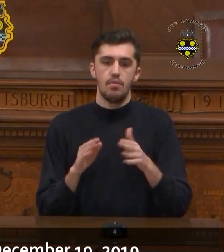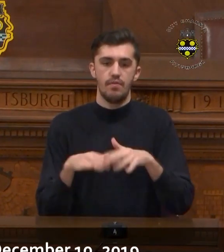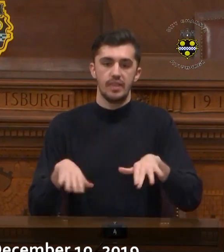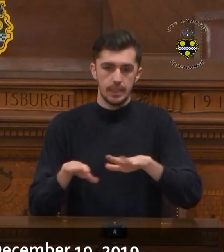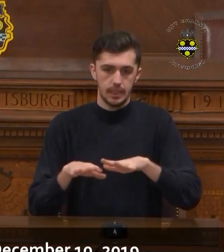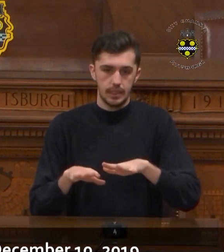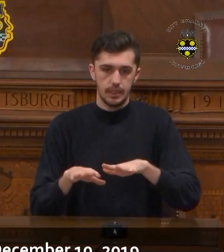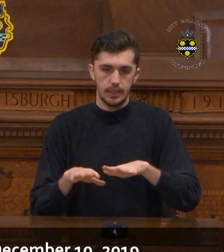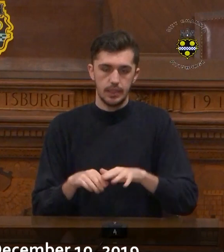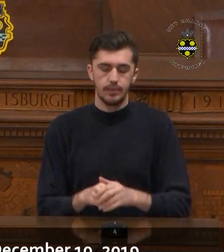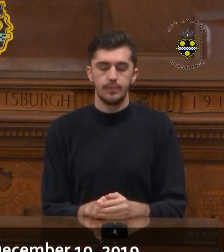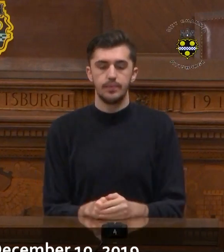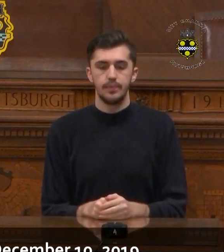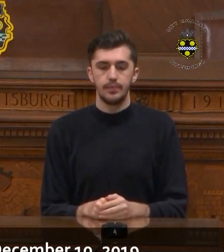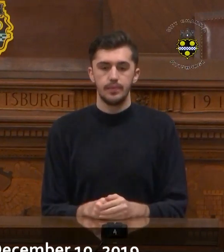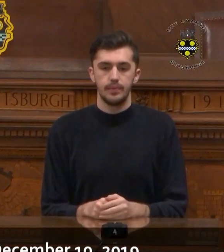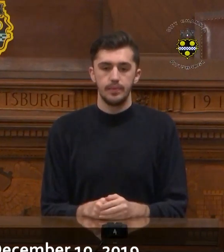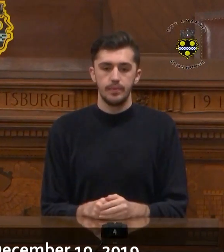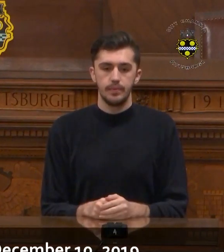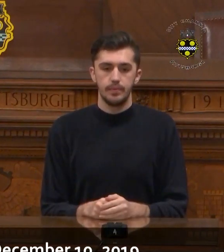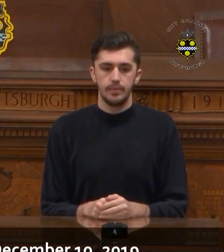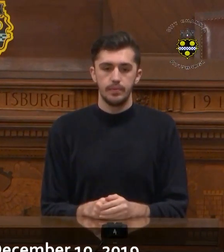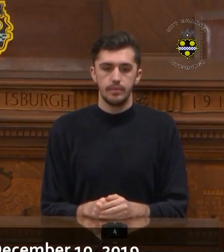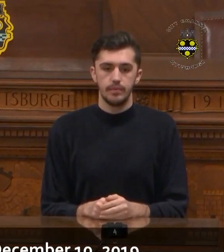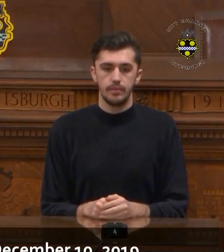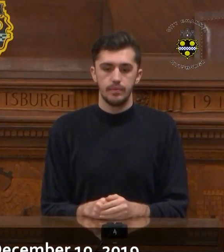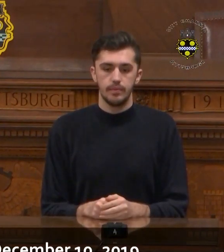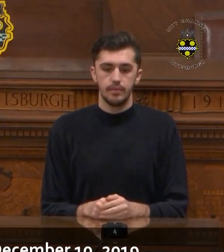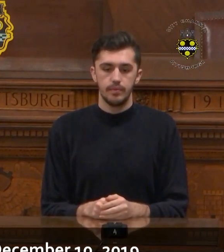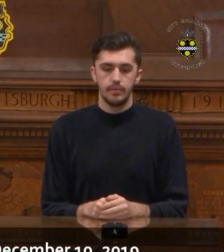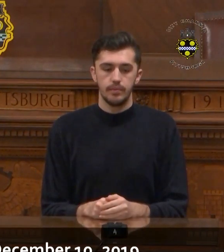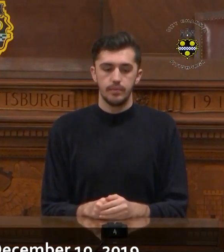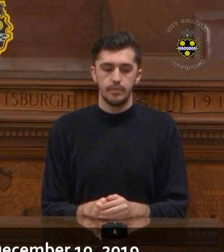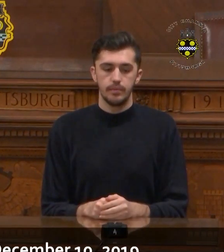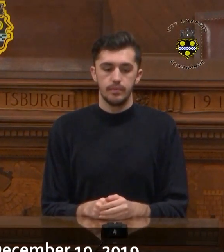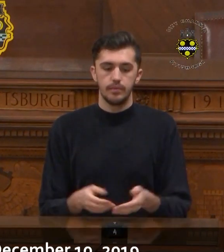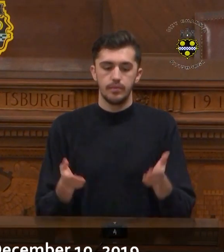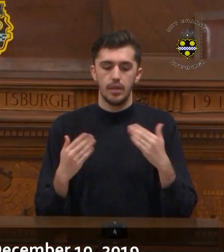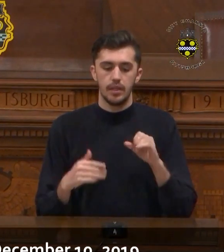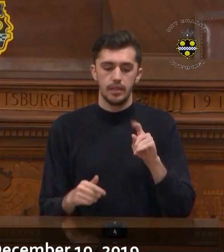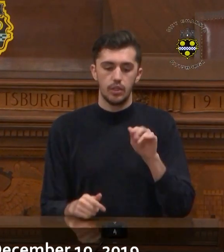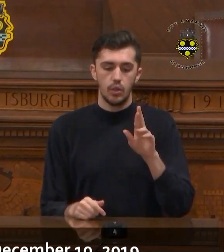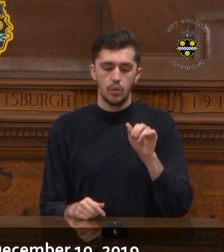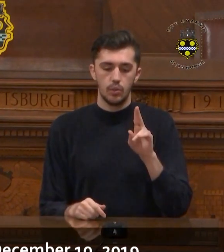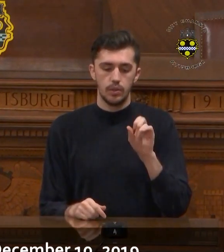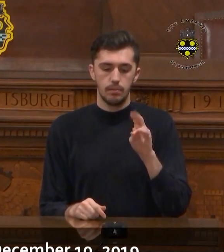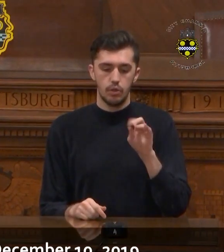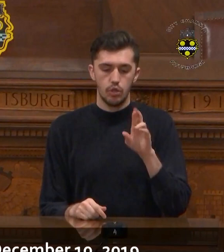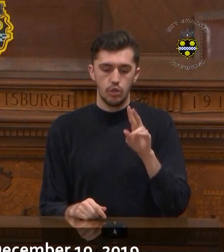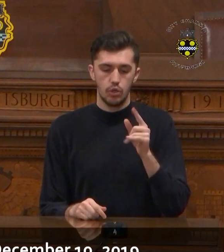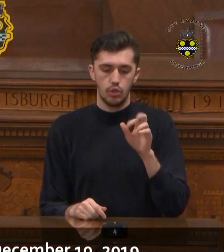of the residents of the City of Pittsburgh. Councilwoman Erica Strausberger presents Bill